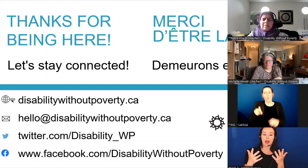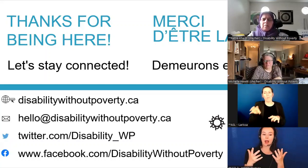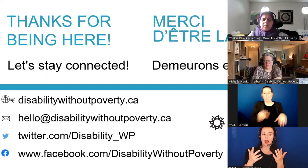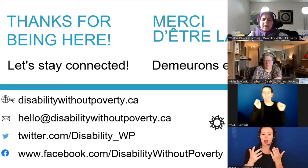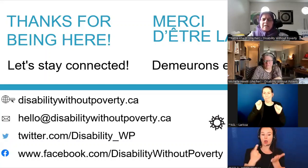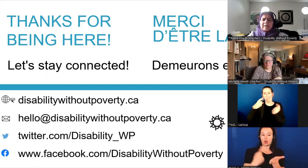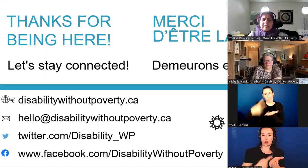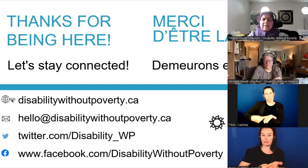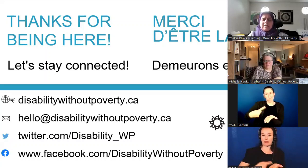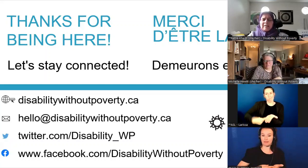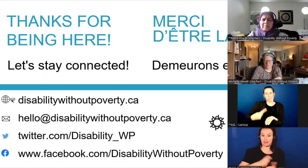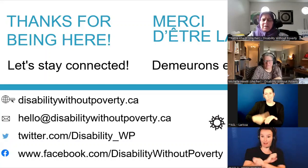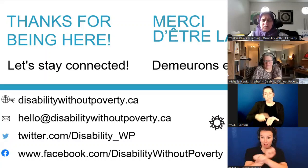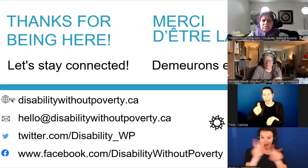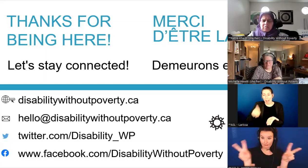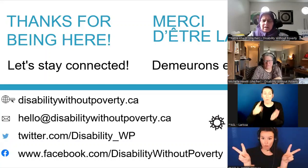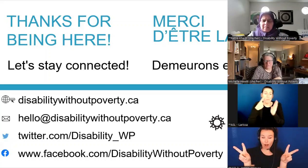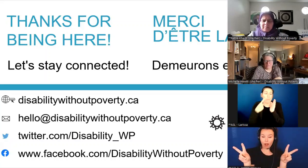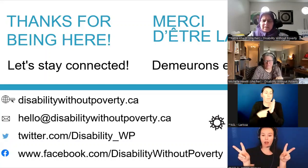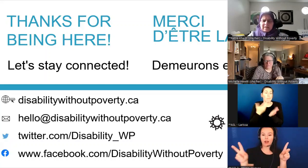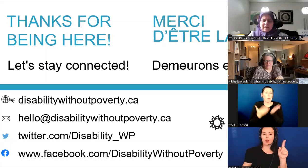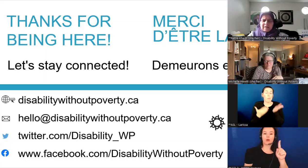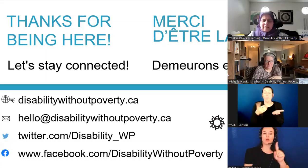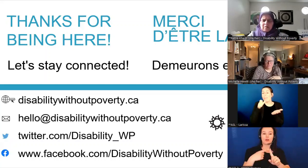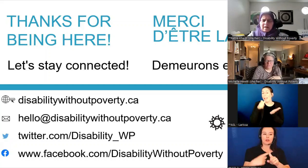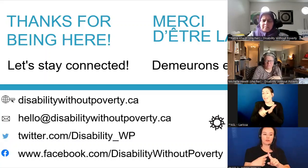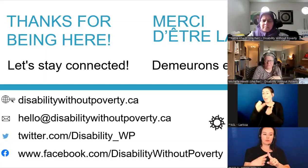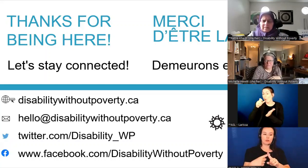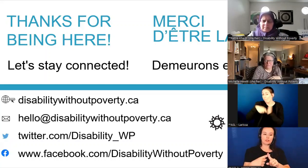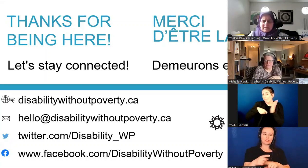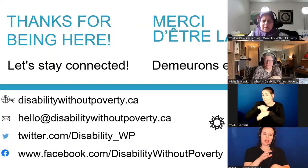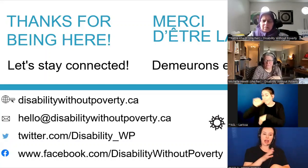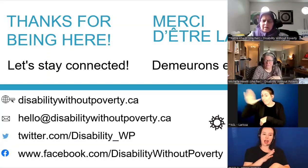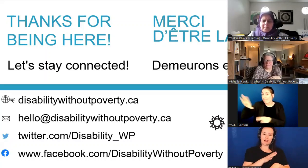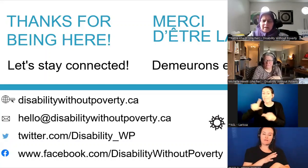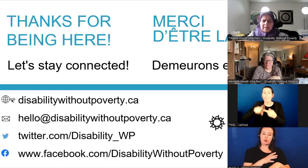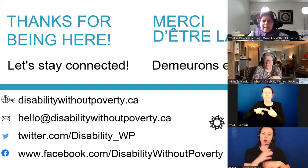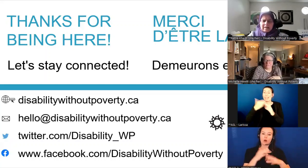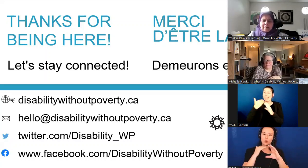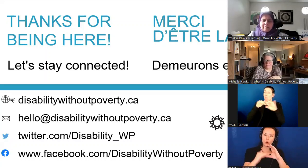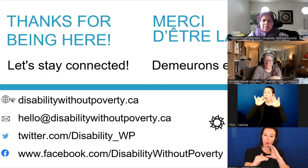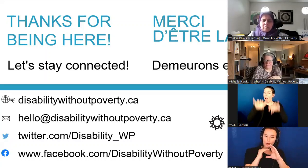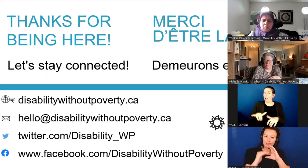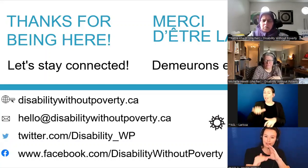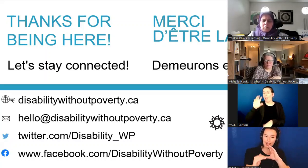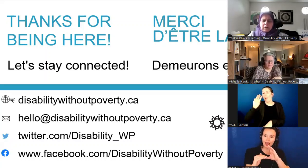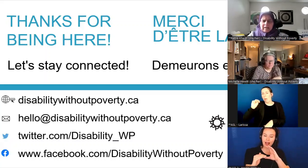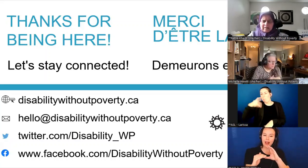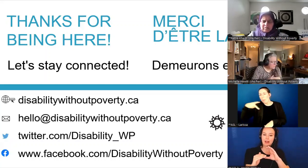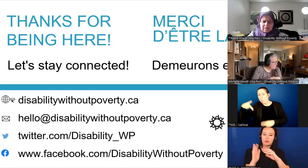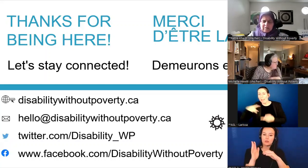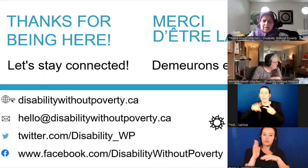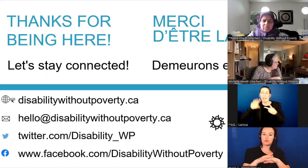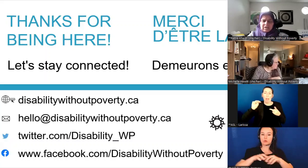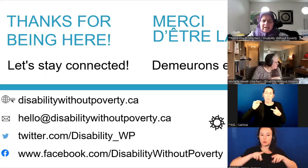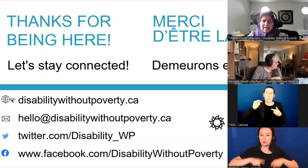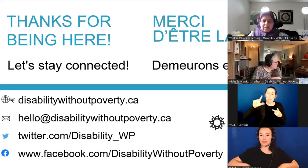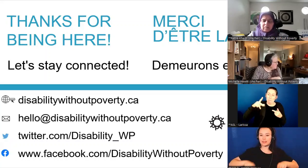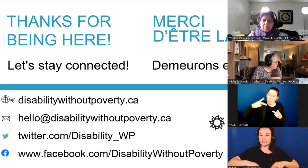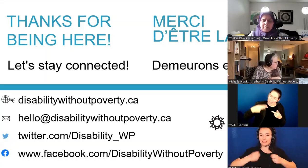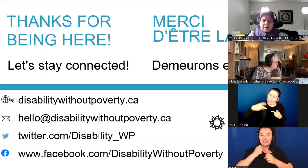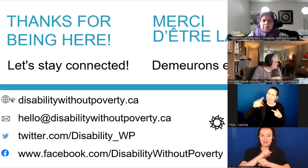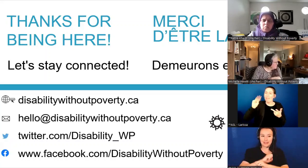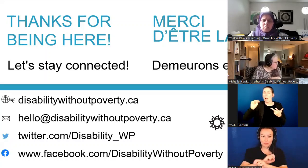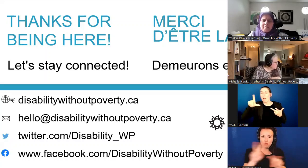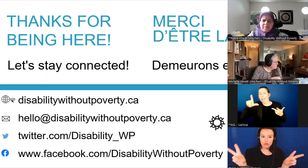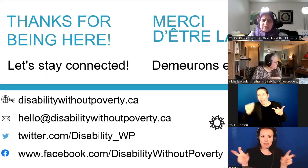it's writing an email to your MP or MPP or MLA or locally elected city councilor